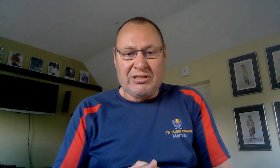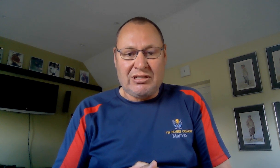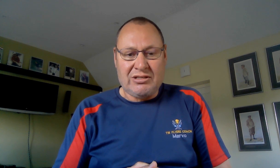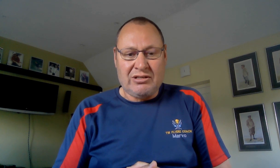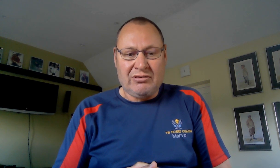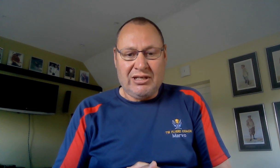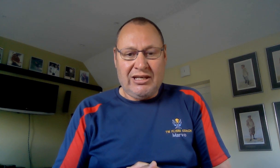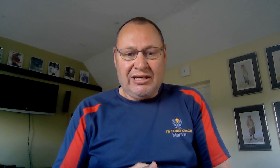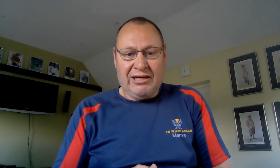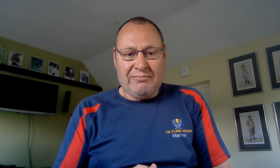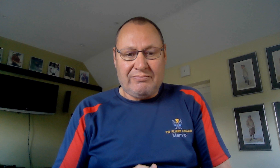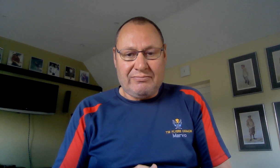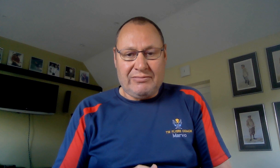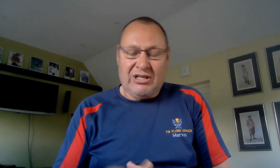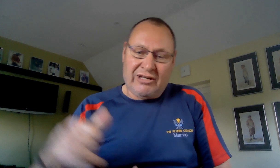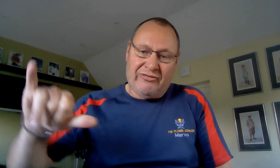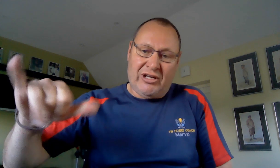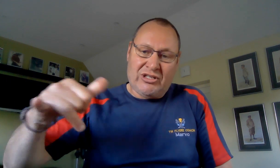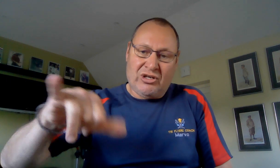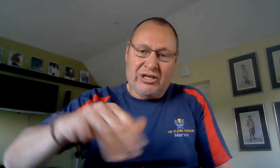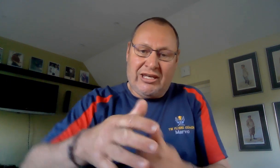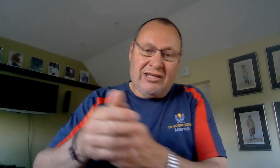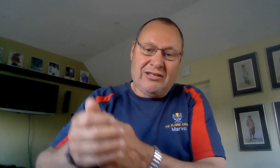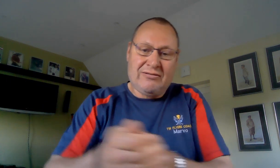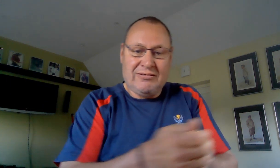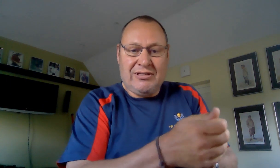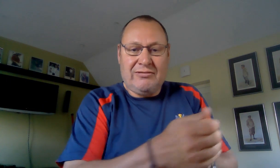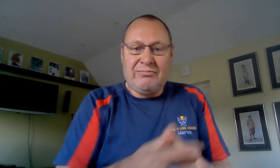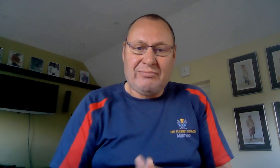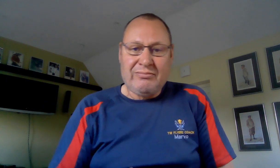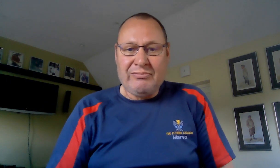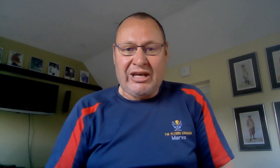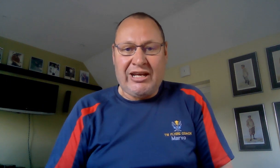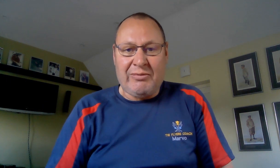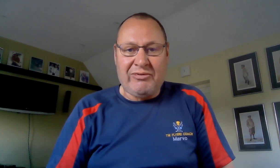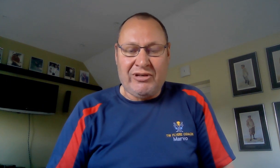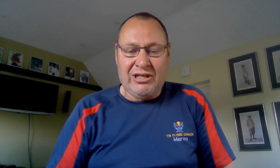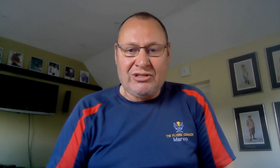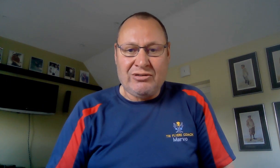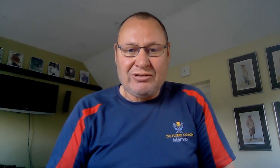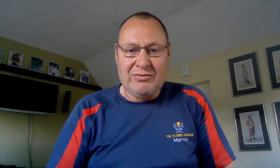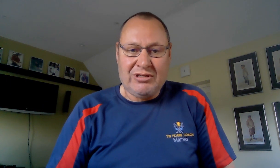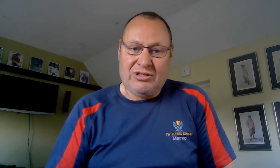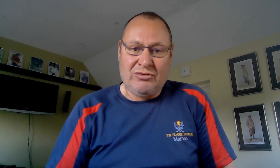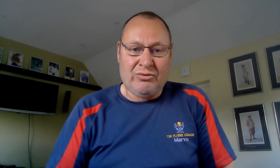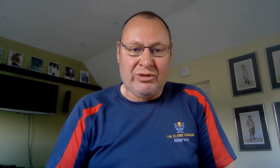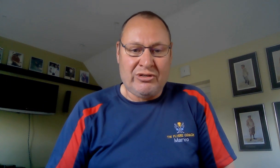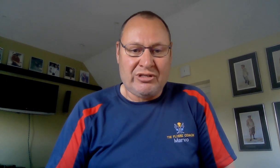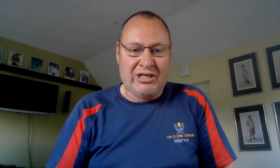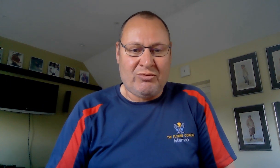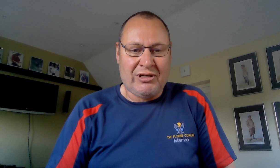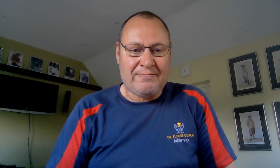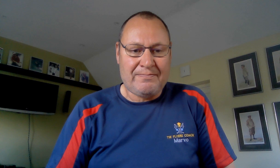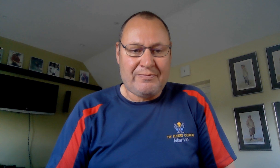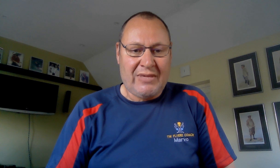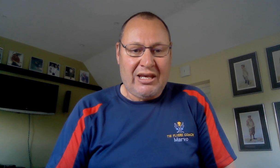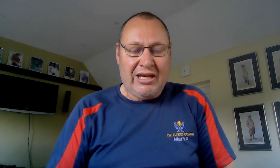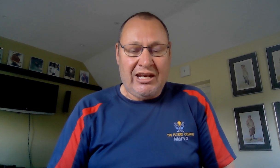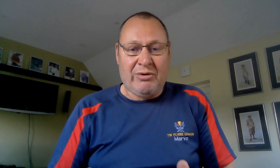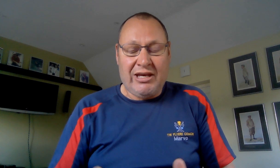So, yeah, like Flyerz hockey, make it up if you need to. Just you all use the same one. Anyway, I